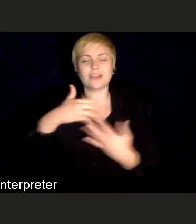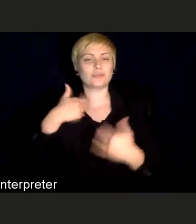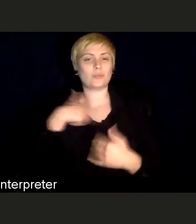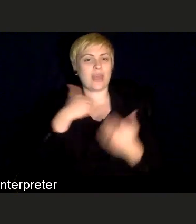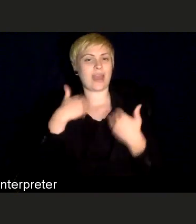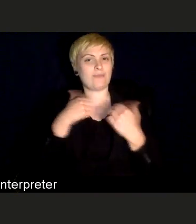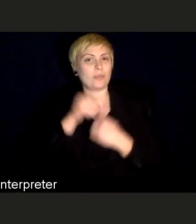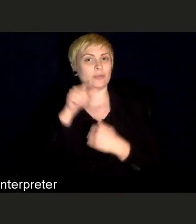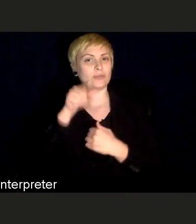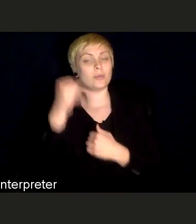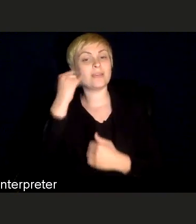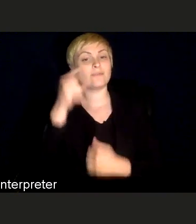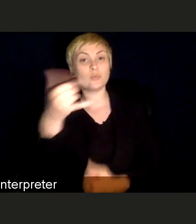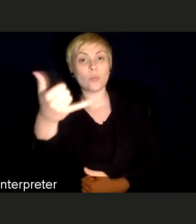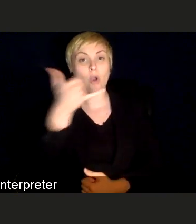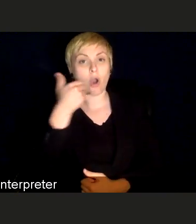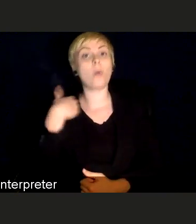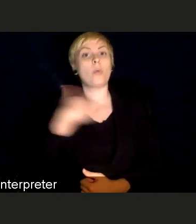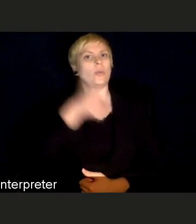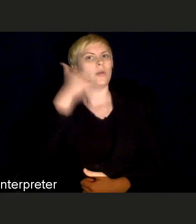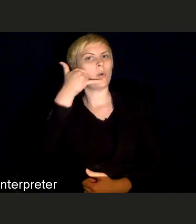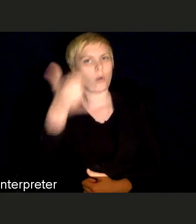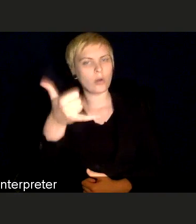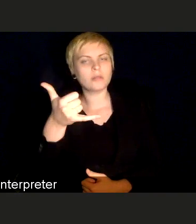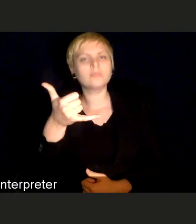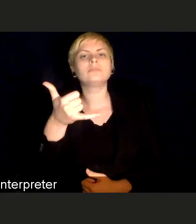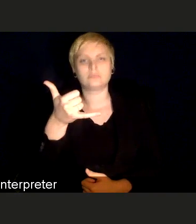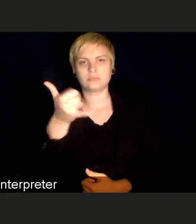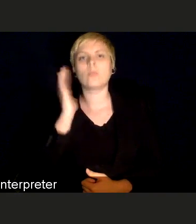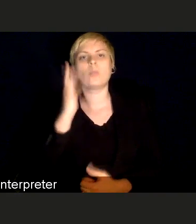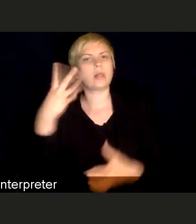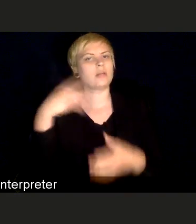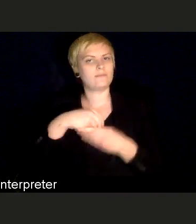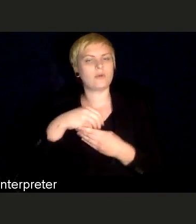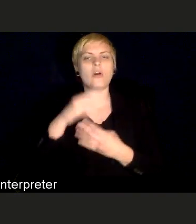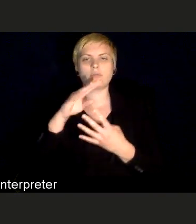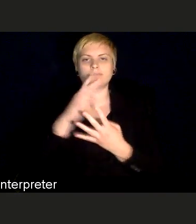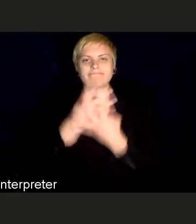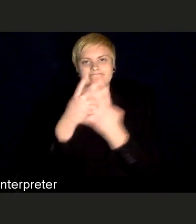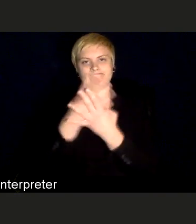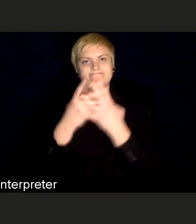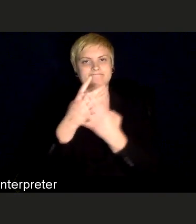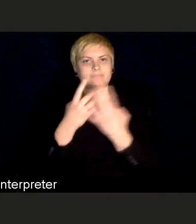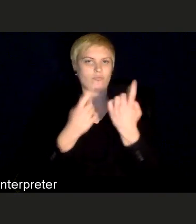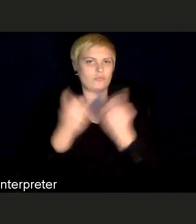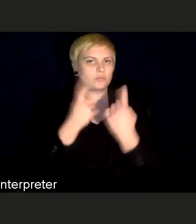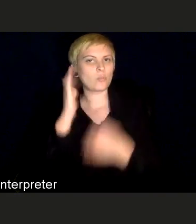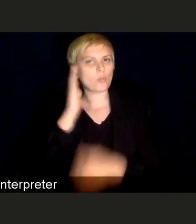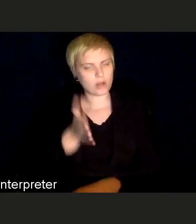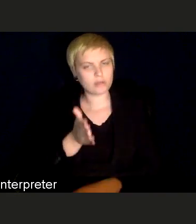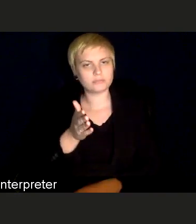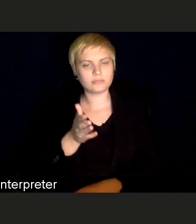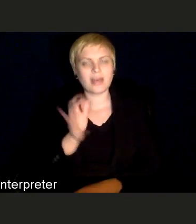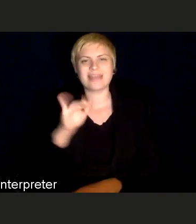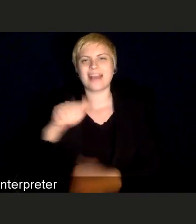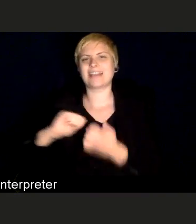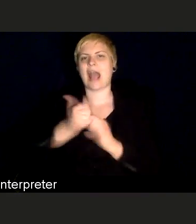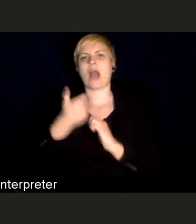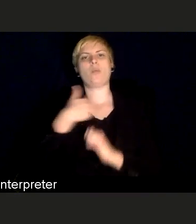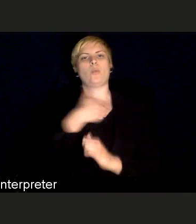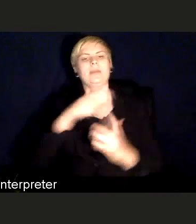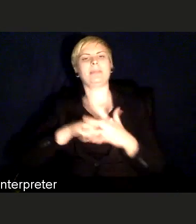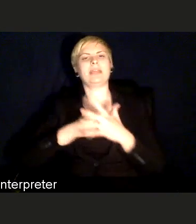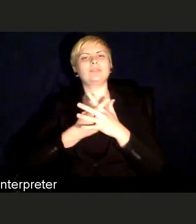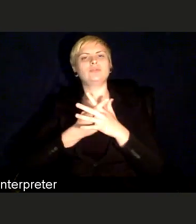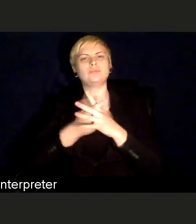you call us or we call you, will involve those screening questions, because that's really how we begin to early identify individuals